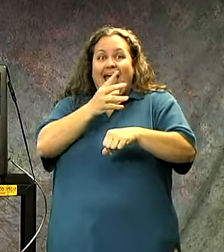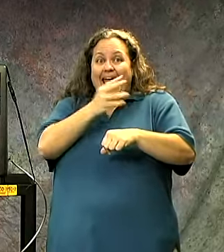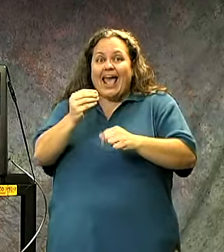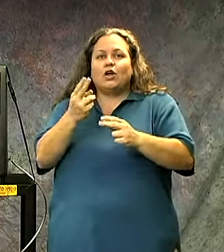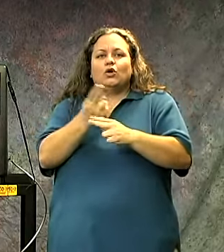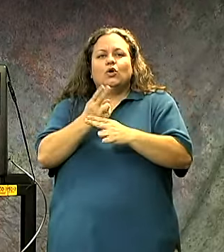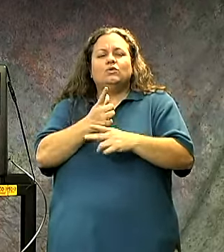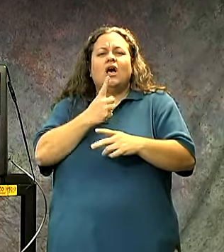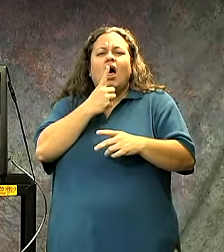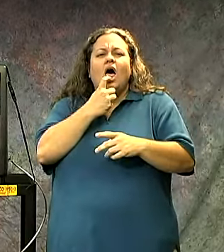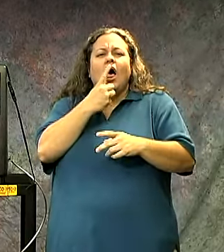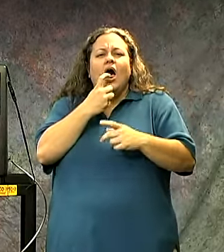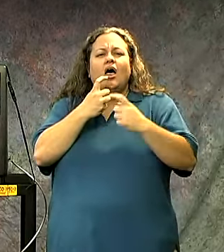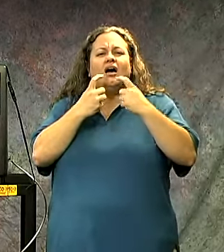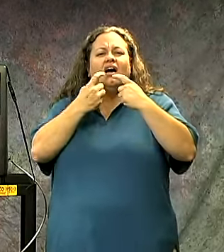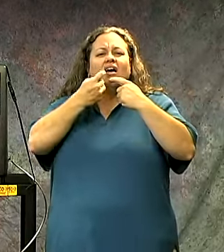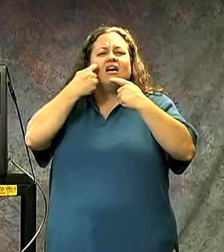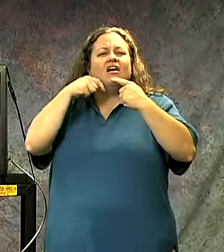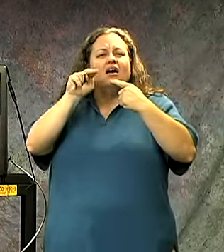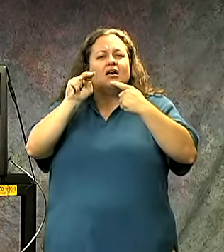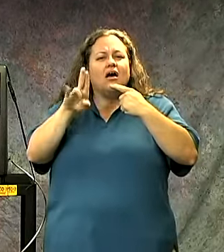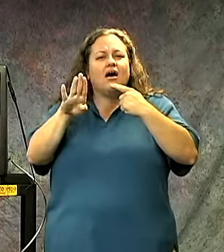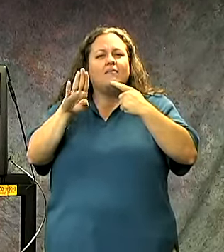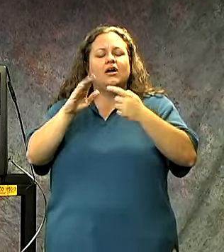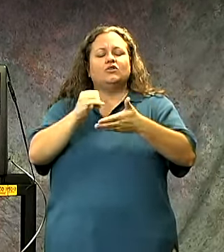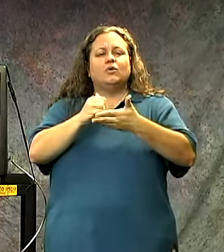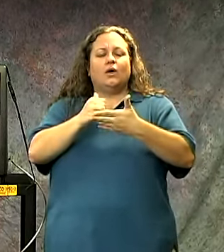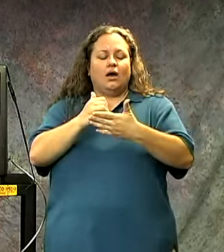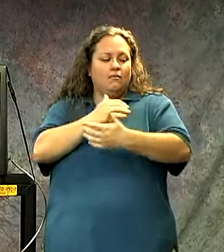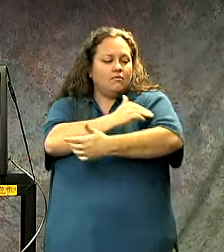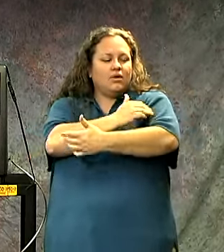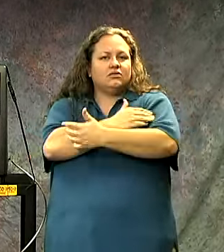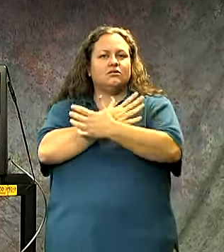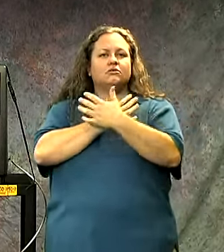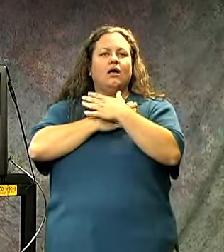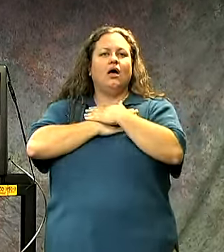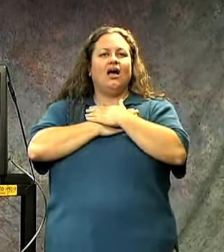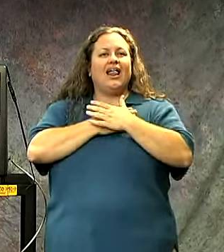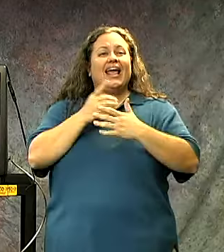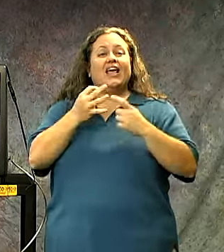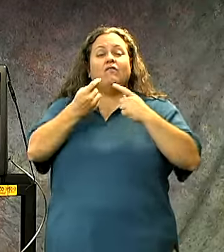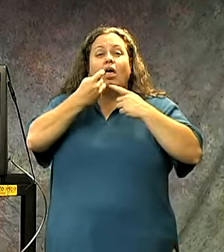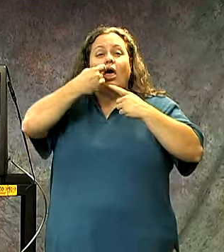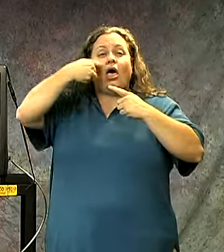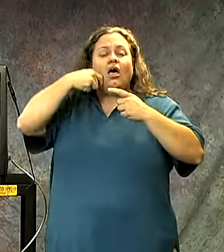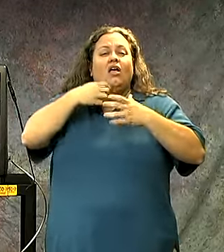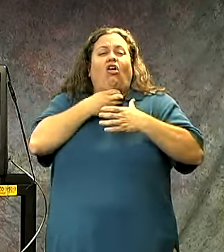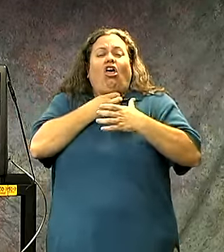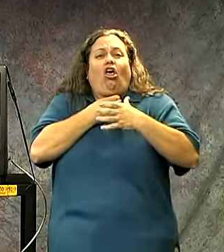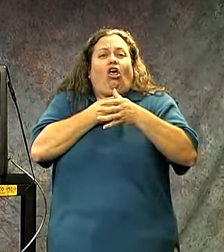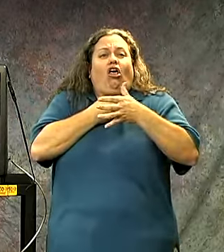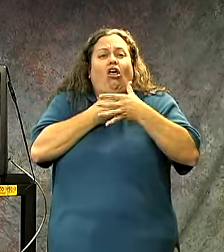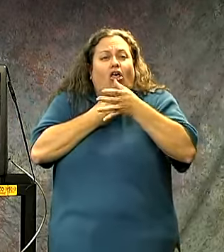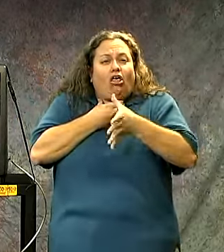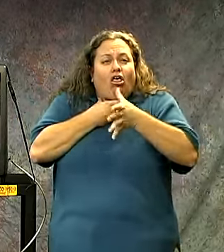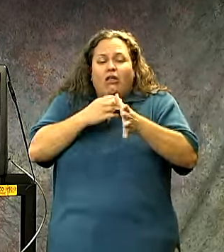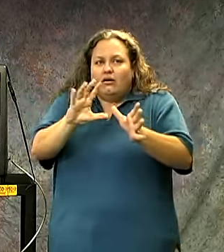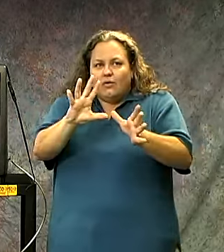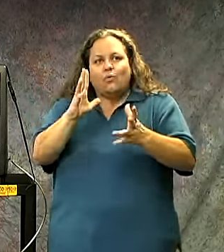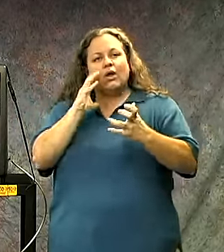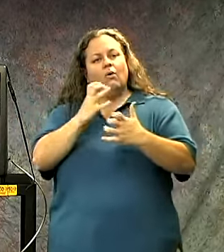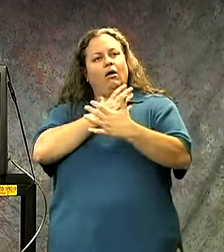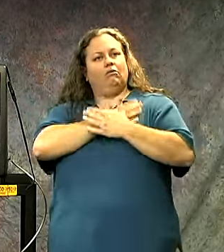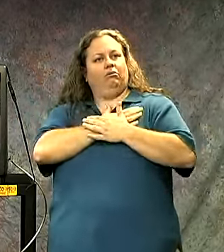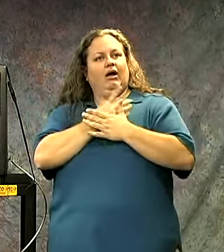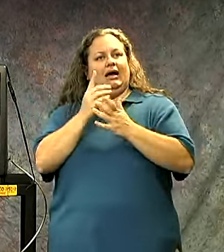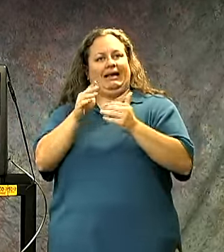we use at the back of the throat to relax your muscles and to get rid of your gag reflex. In this exam,